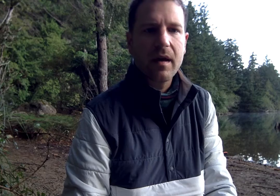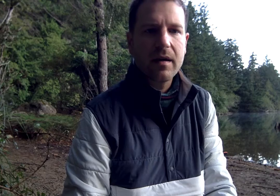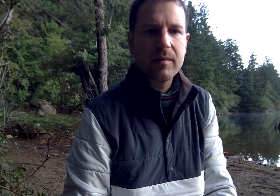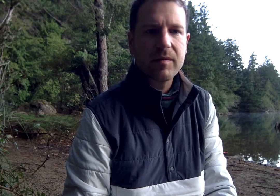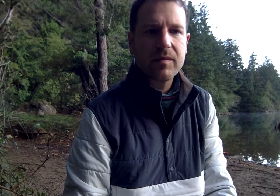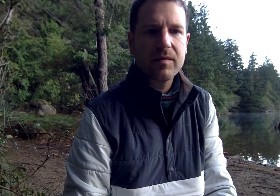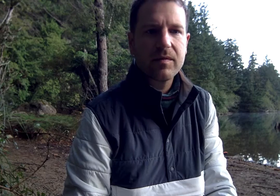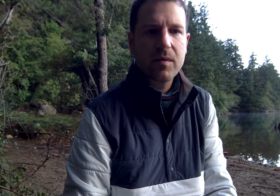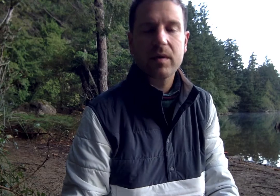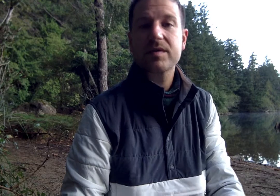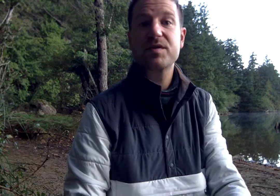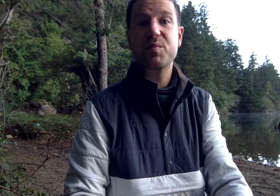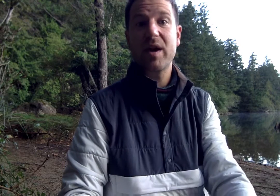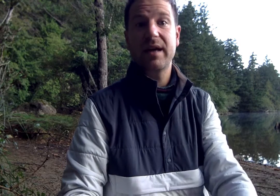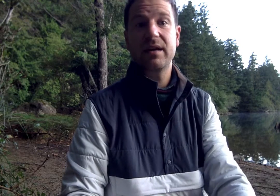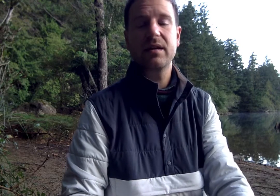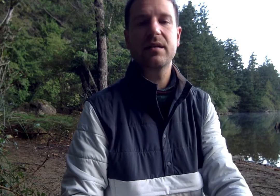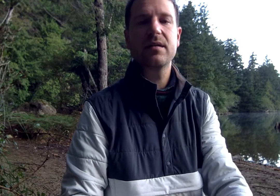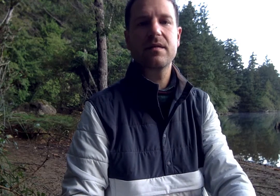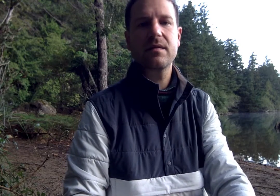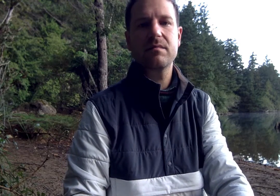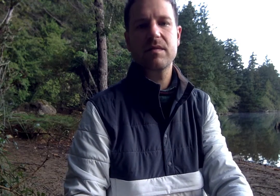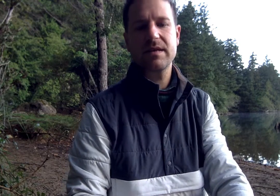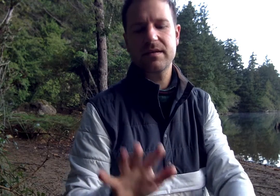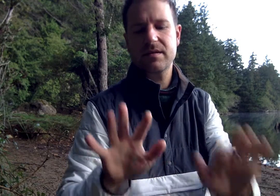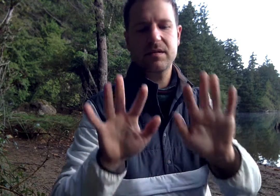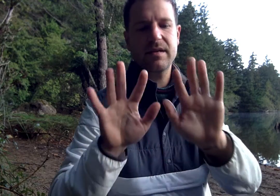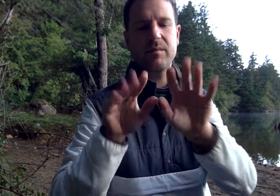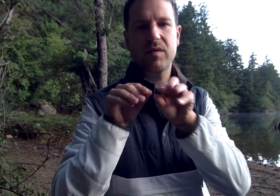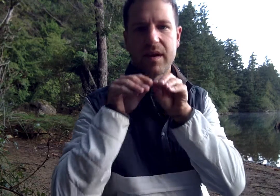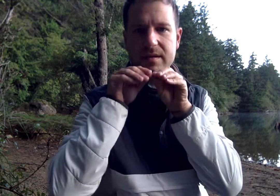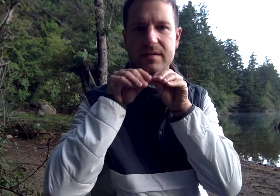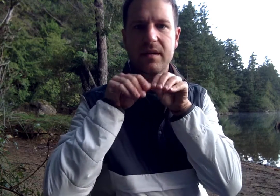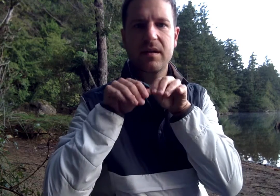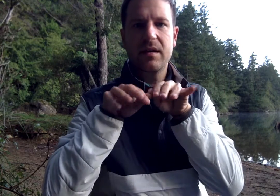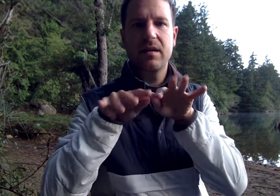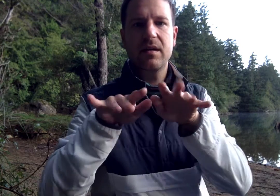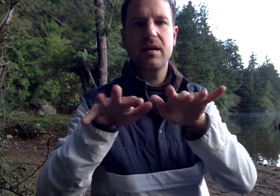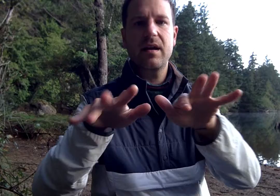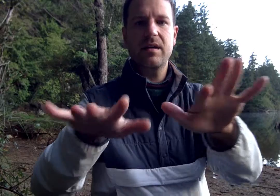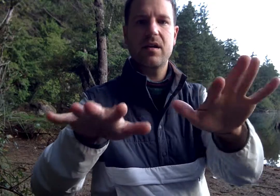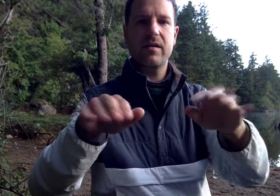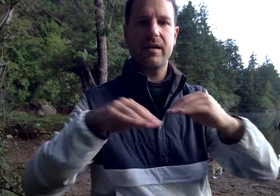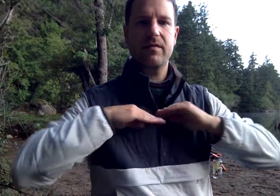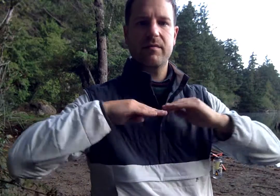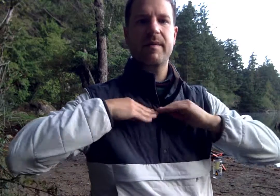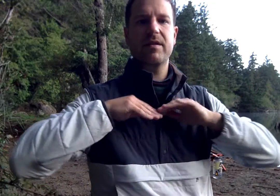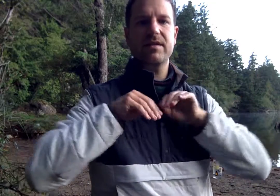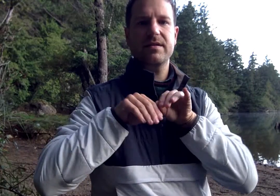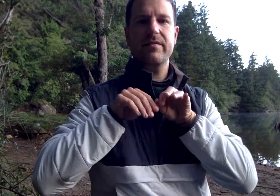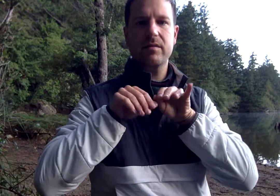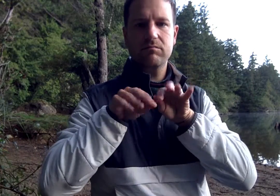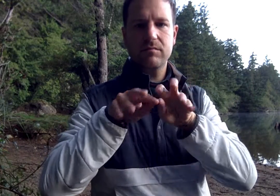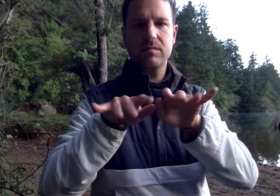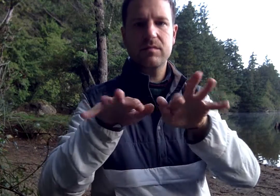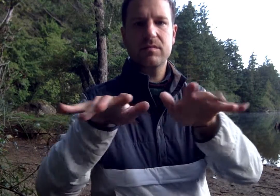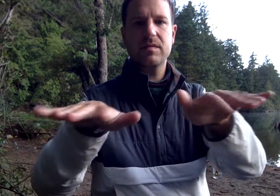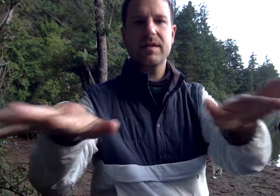Number four, spread. This is you just take both hands and you go out from about your chest level. Something